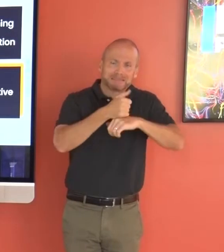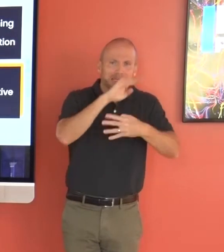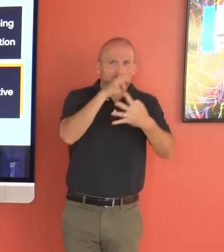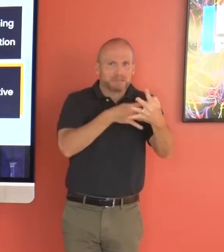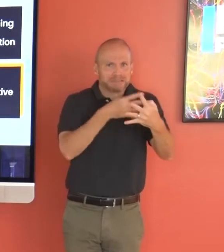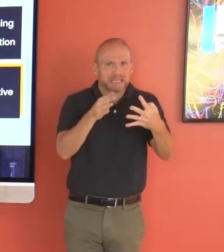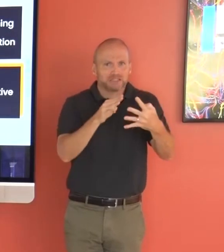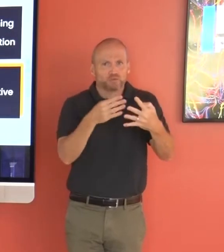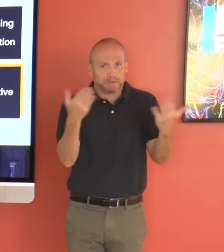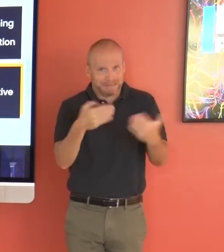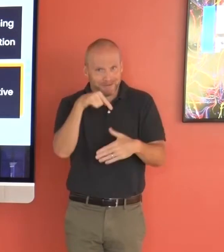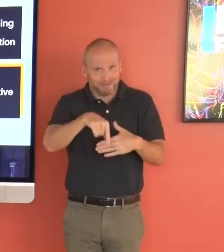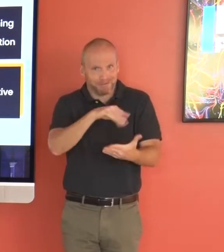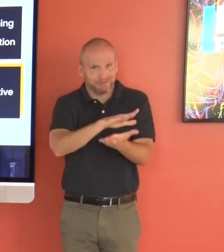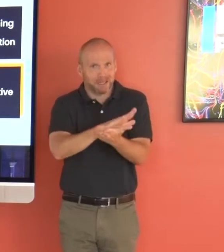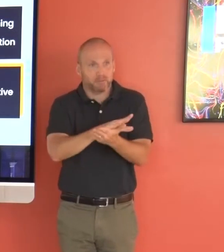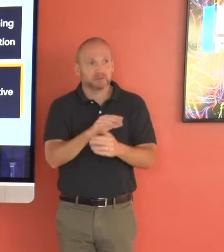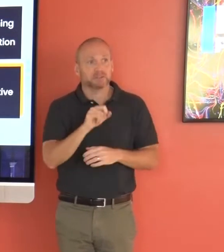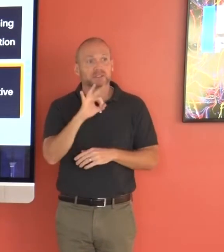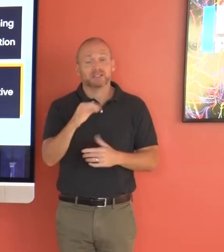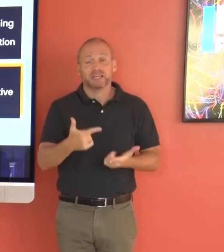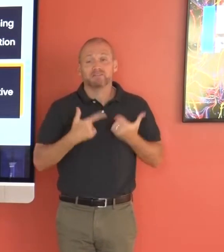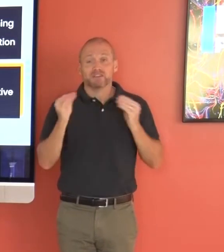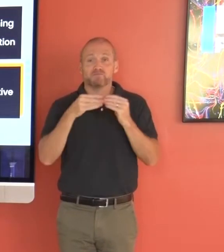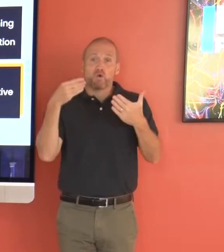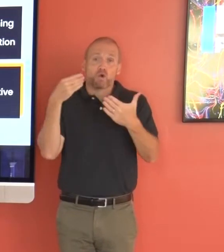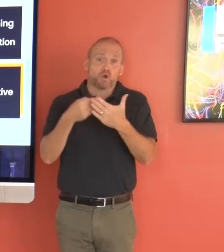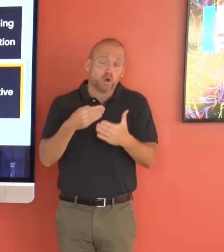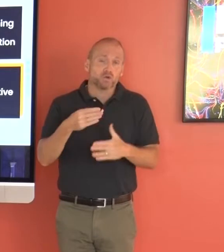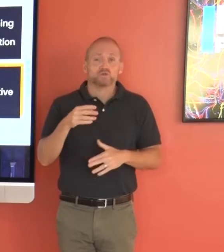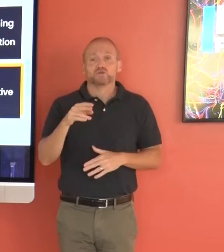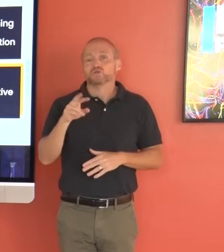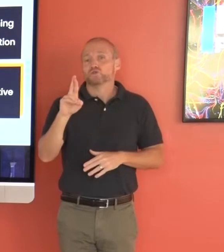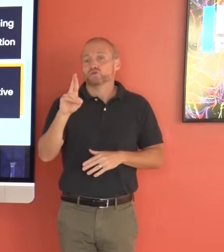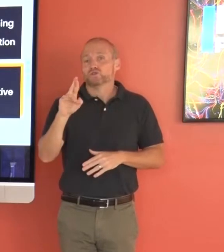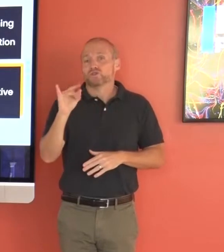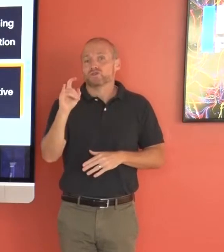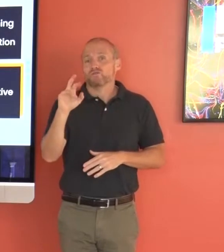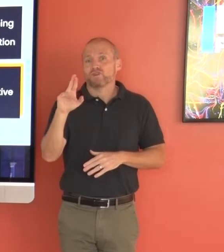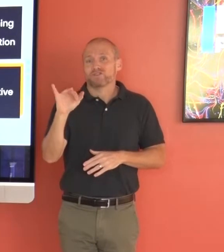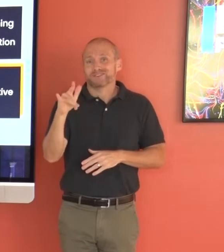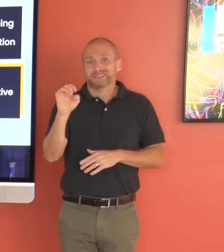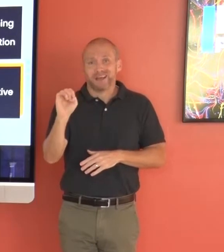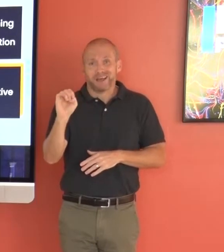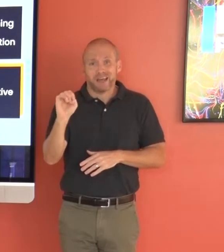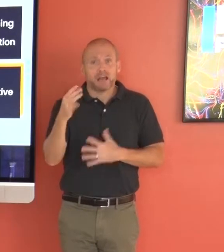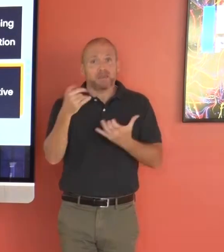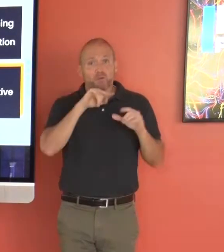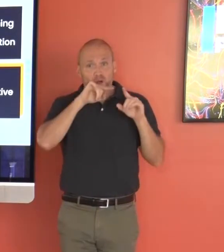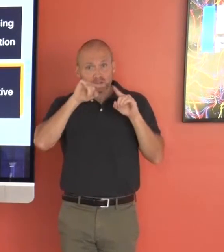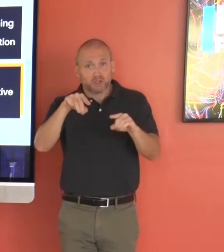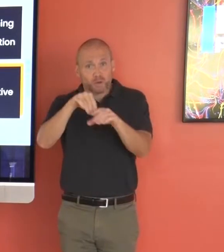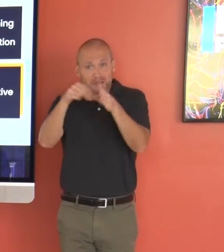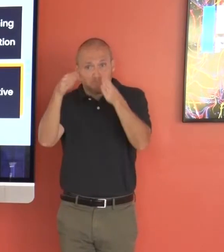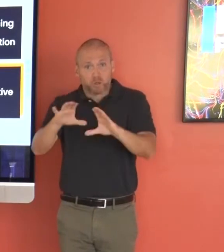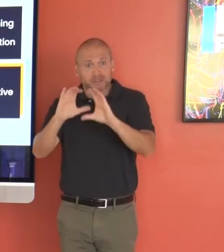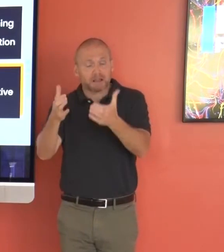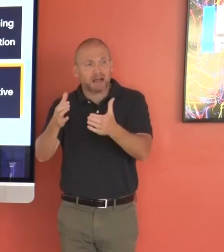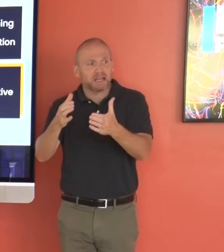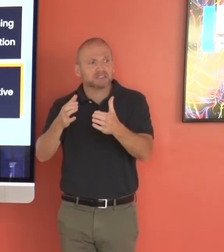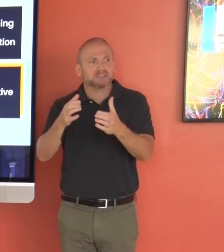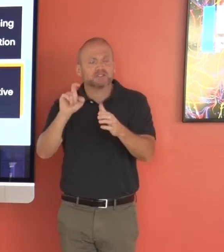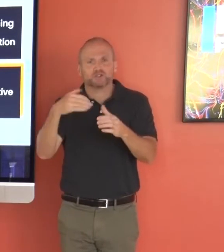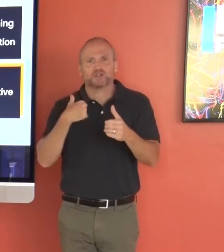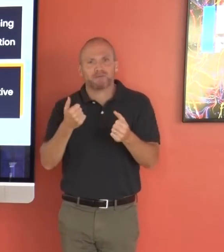at this campus. If they live close to Riverside and they want to take in-person classes, they should be able to build that schedule. If they